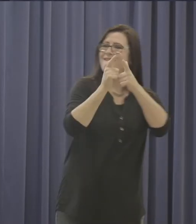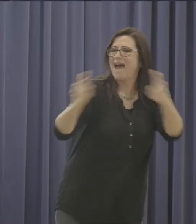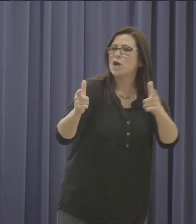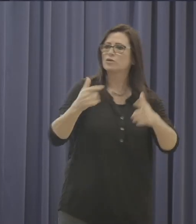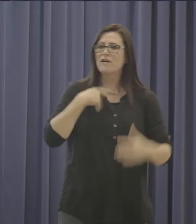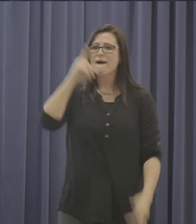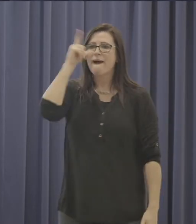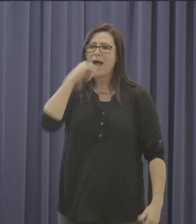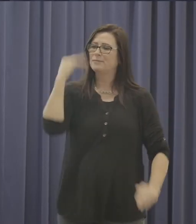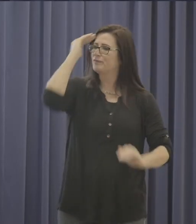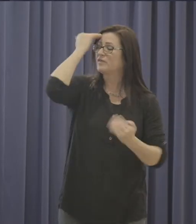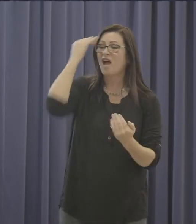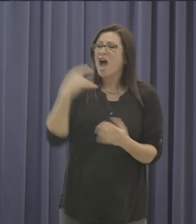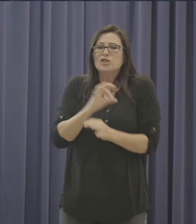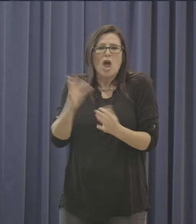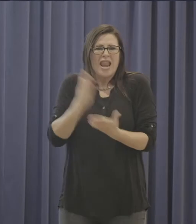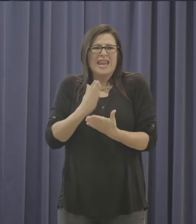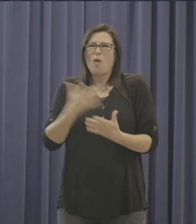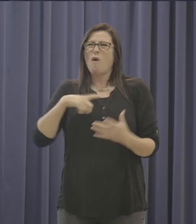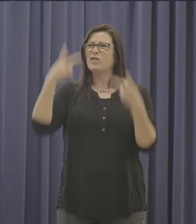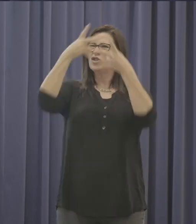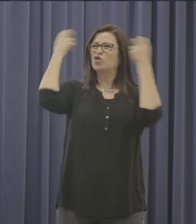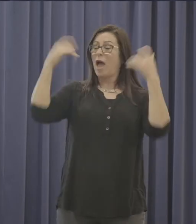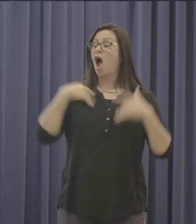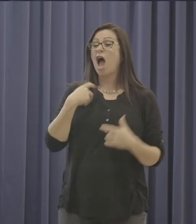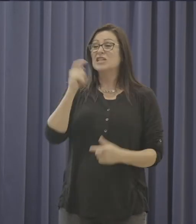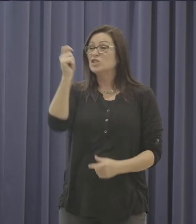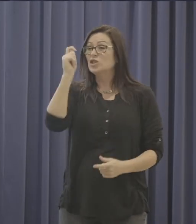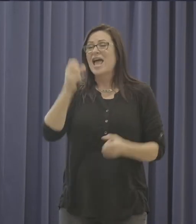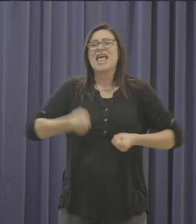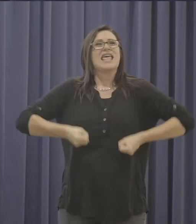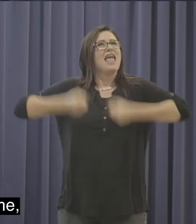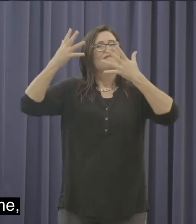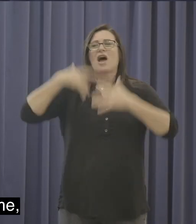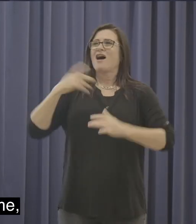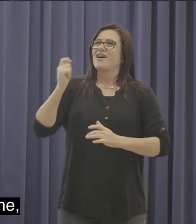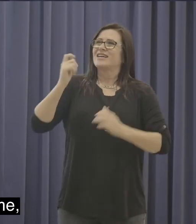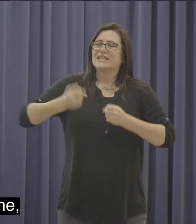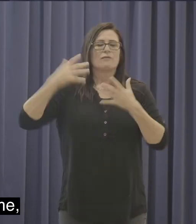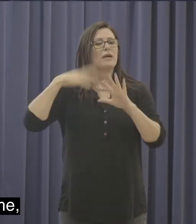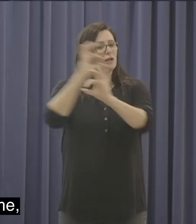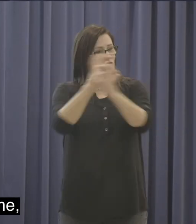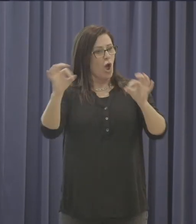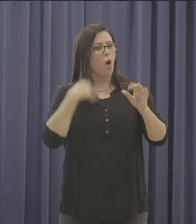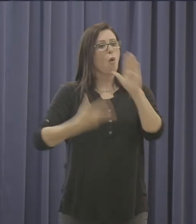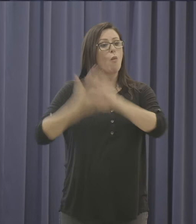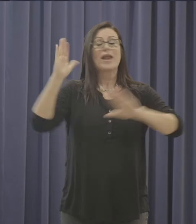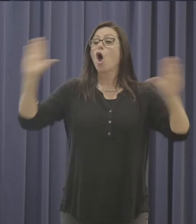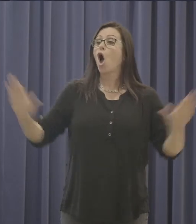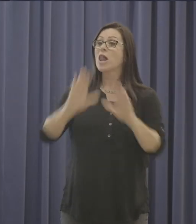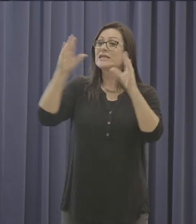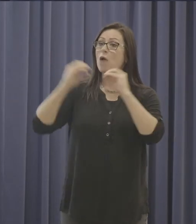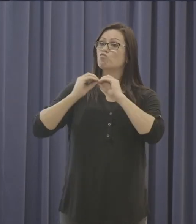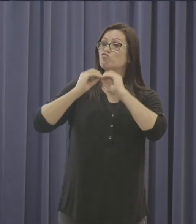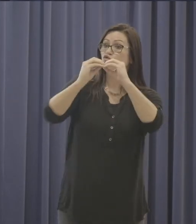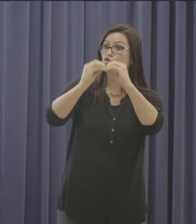and stressful and very unnecessary process. I nearly gave up several times. But then one day on holiday in Broome, I was swimming with